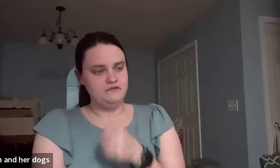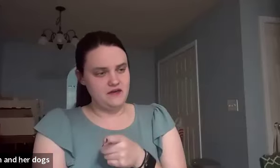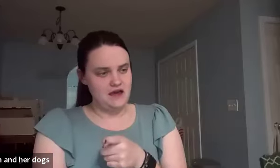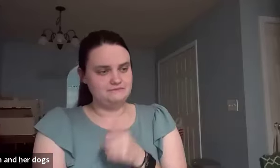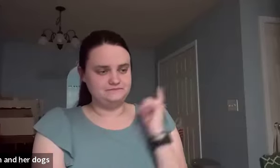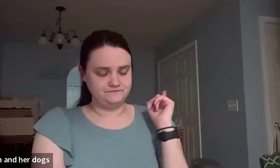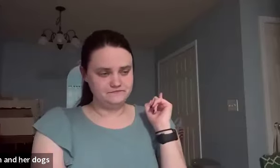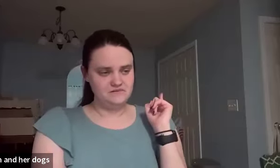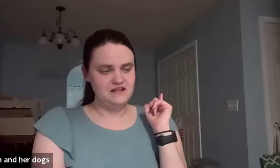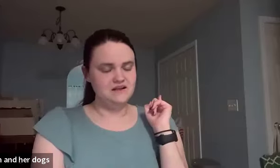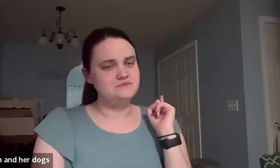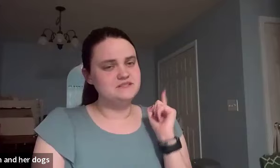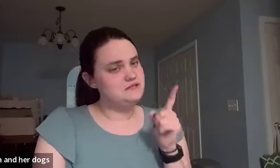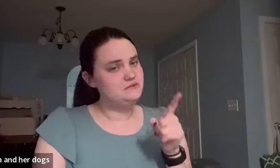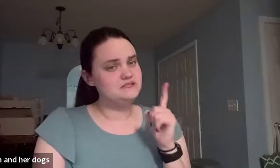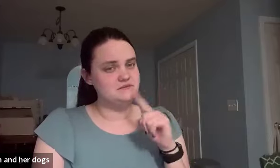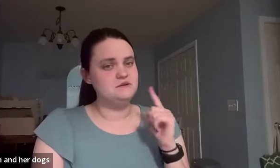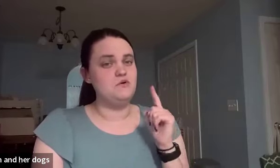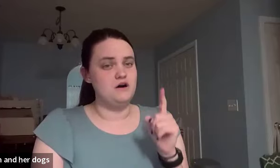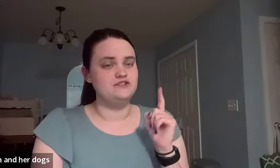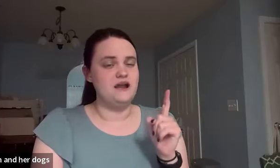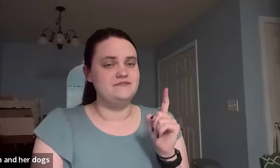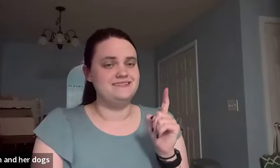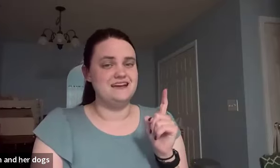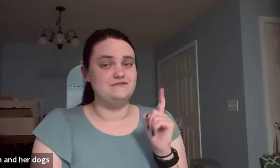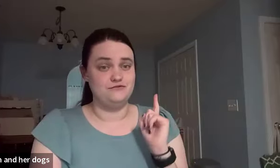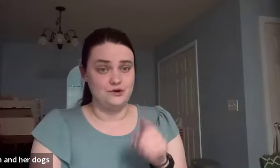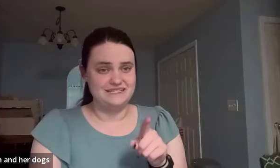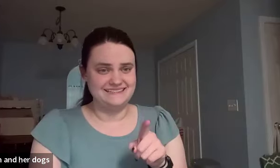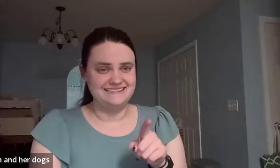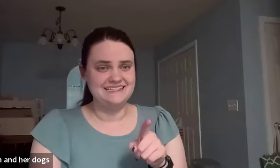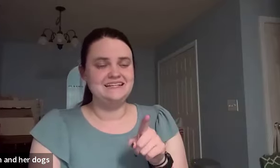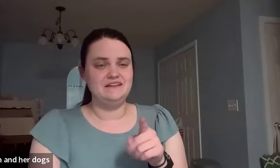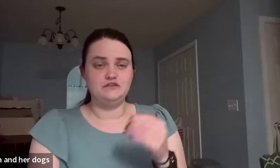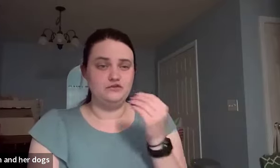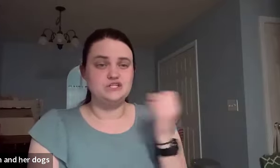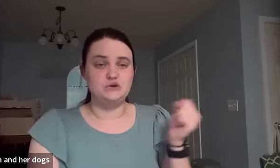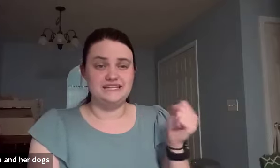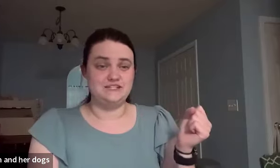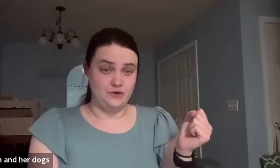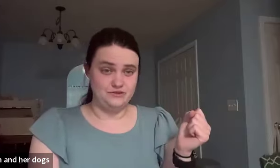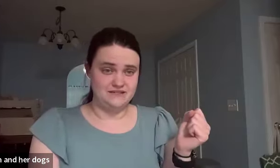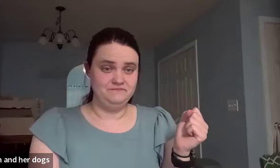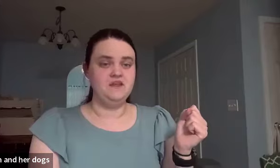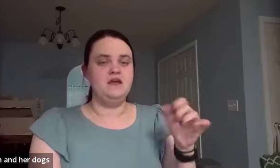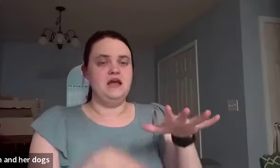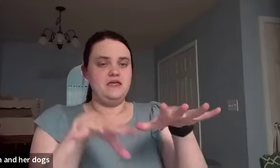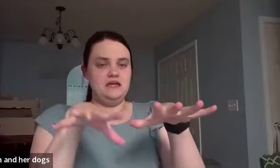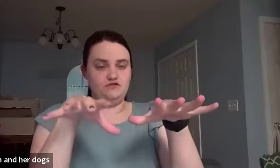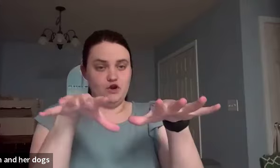with that, sometimes people will also add the sign for frozen, like their food is cold, like it's frozen. And then